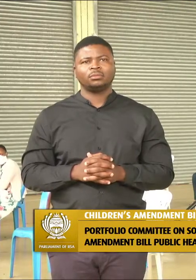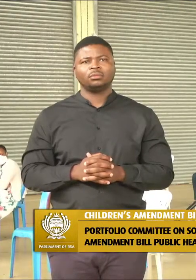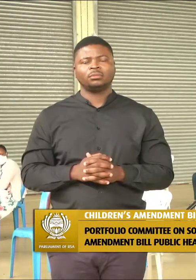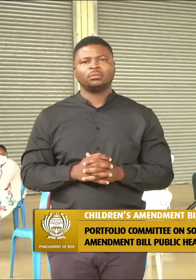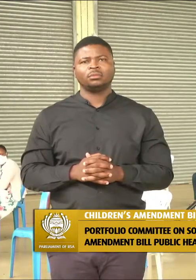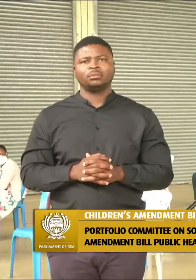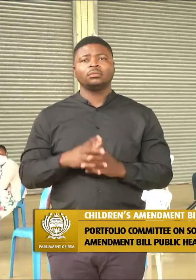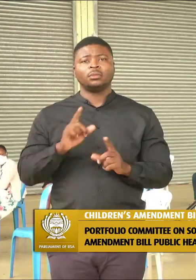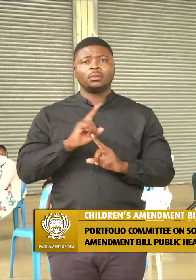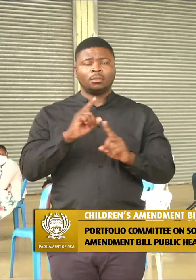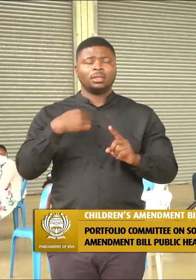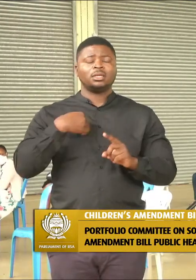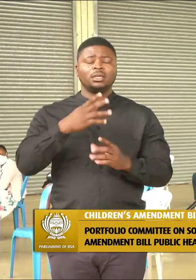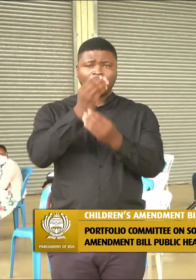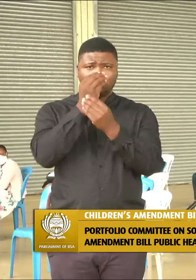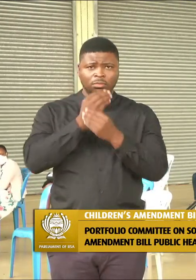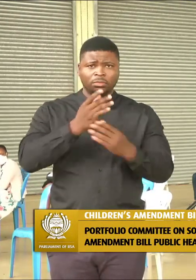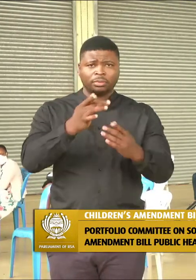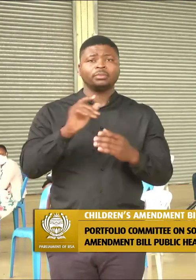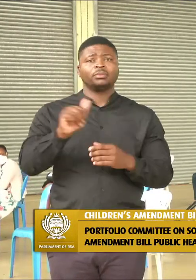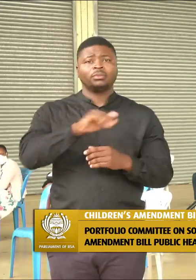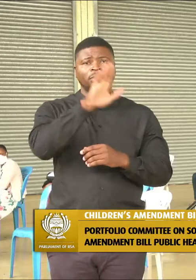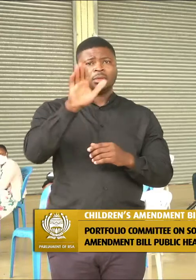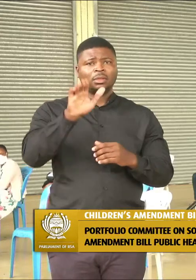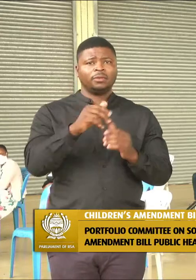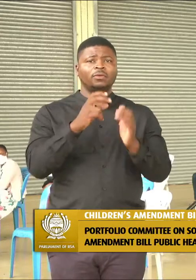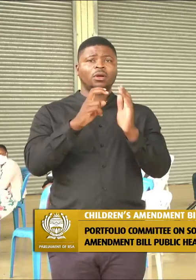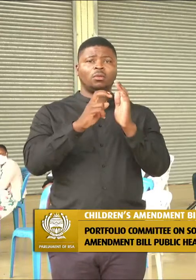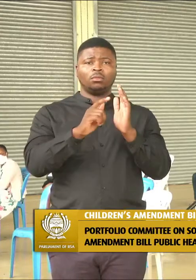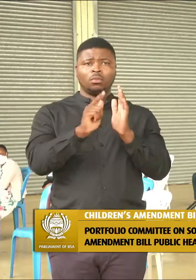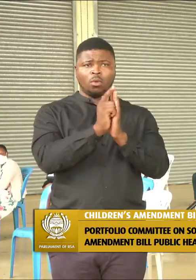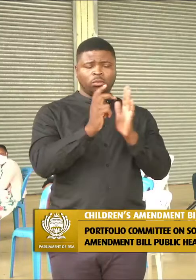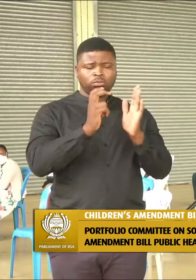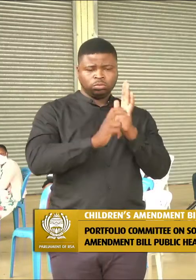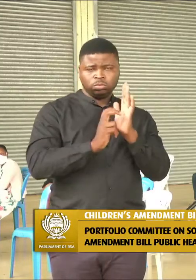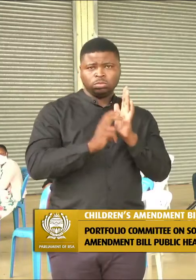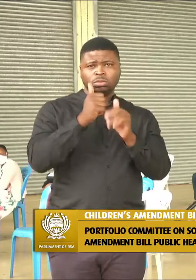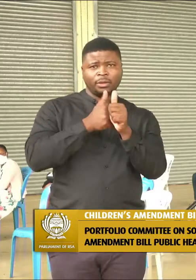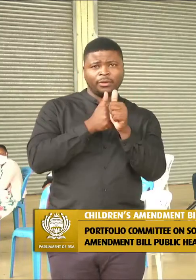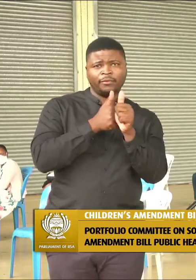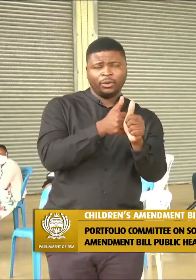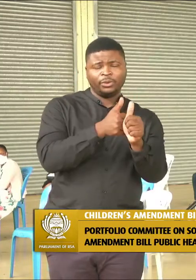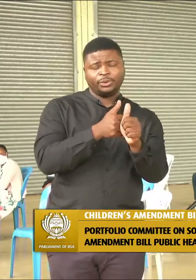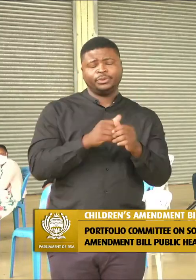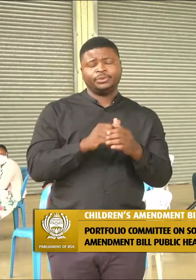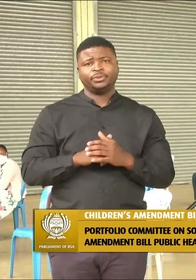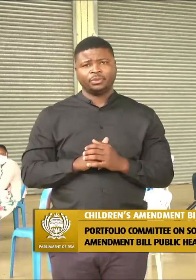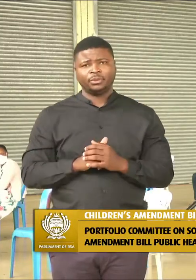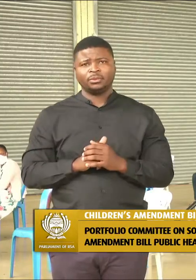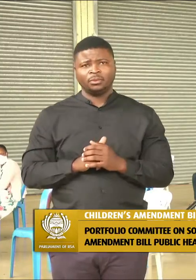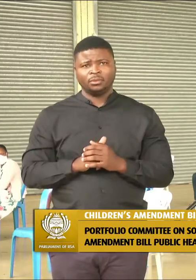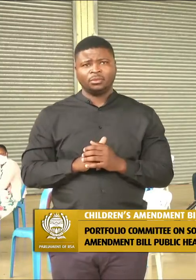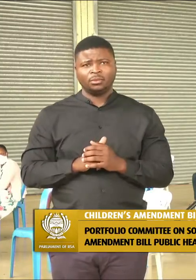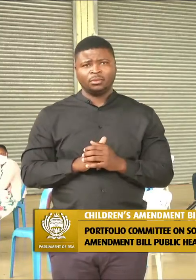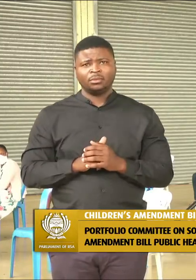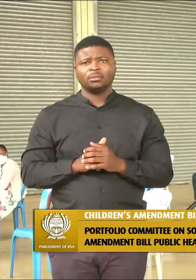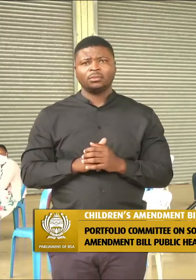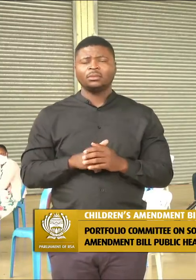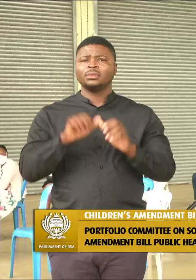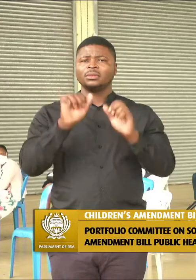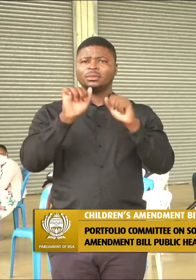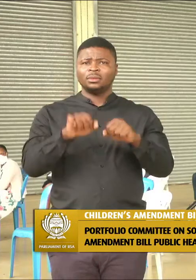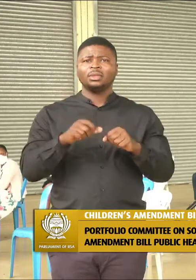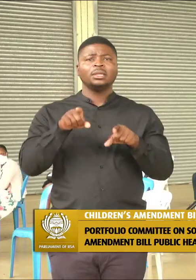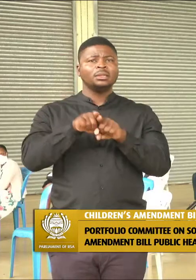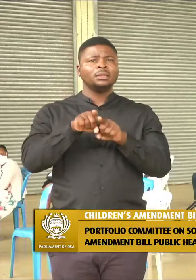citizen, Ngizosho ngithi njengoba nje ngiyisakhamuzi esigcina umthetho. I'm that individual in this country who doesn't